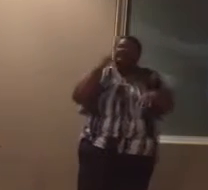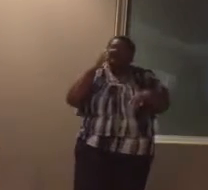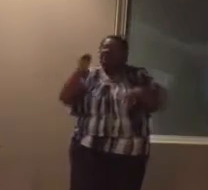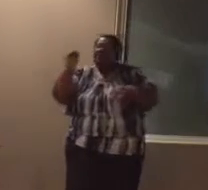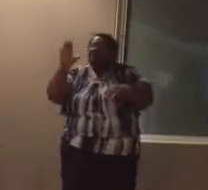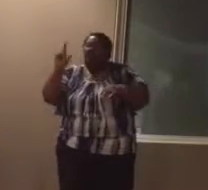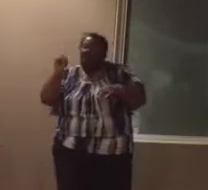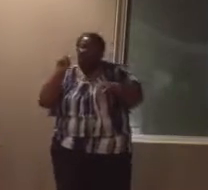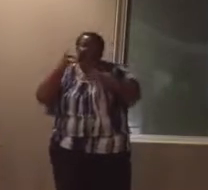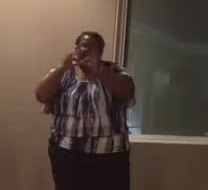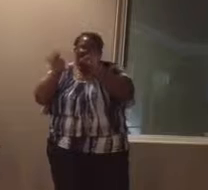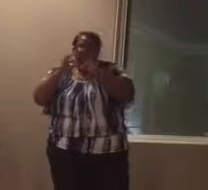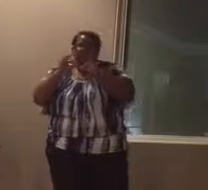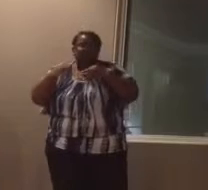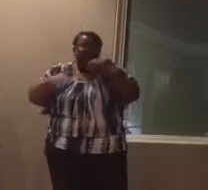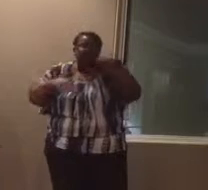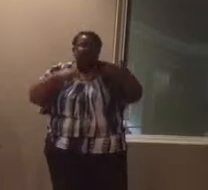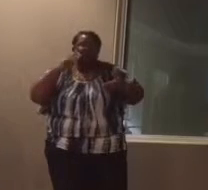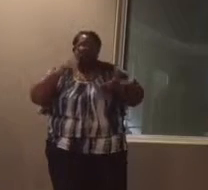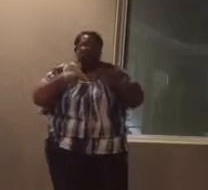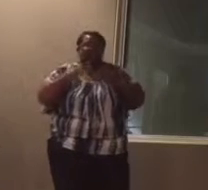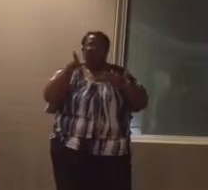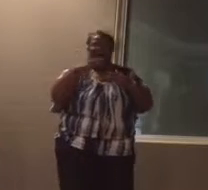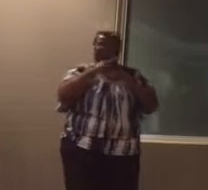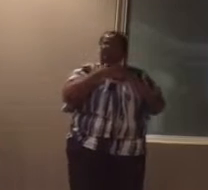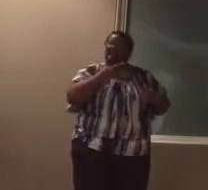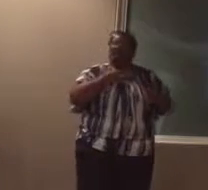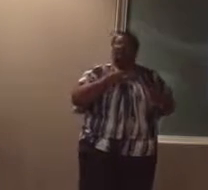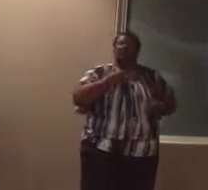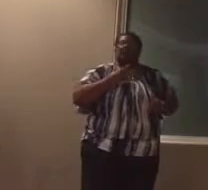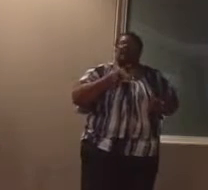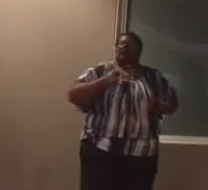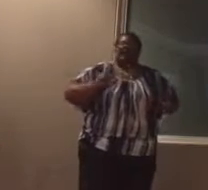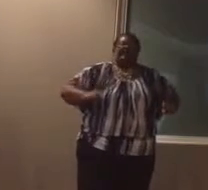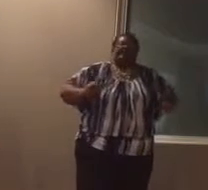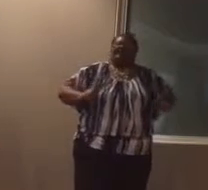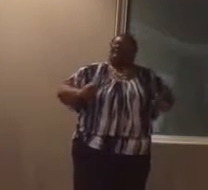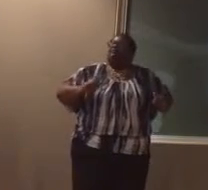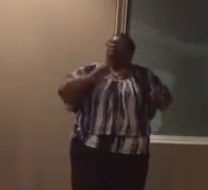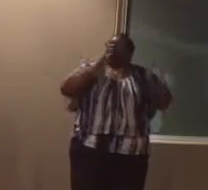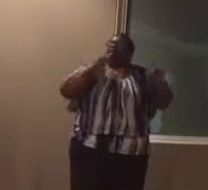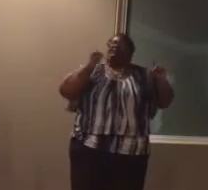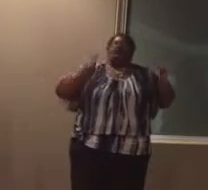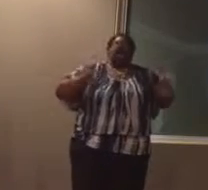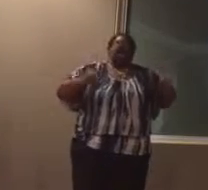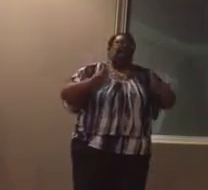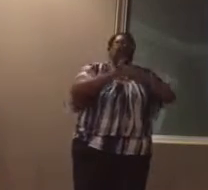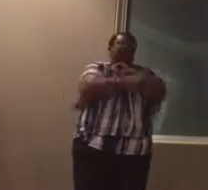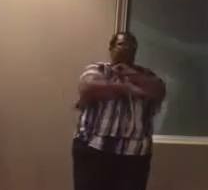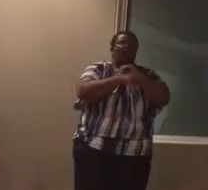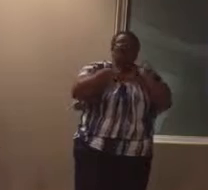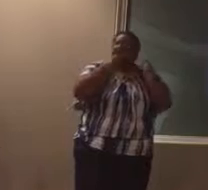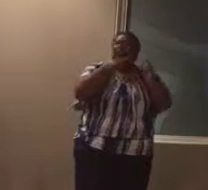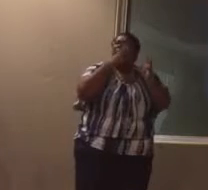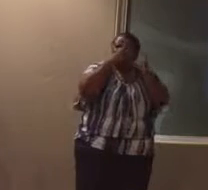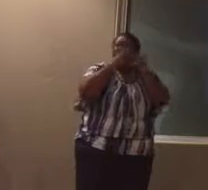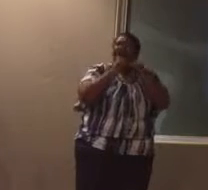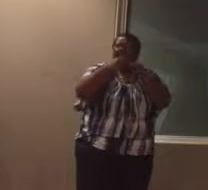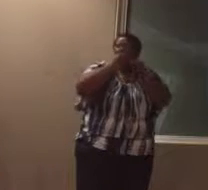to have some experiences with captioning, with interpreting, and get a sense of whether you need it or whether you are really